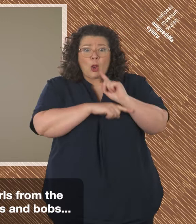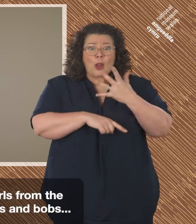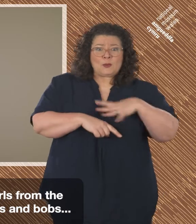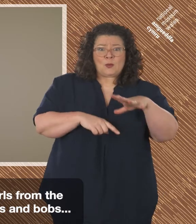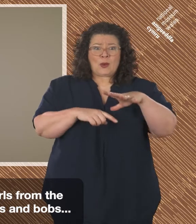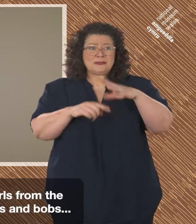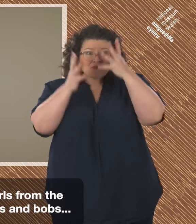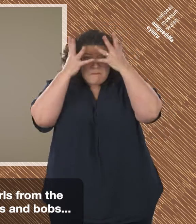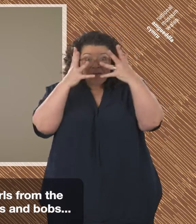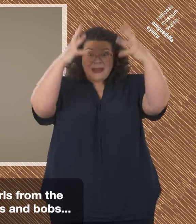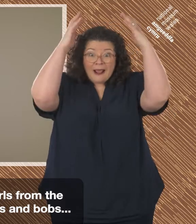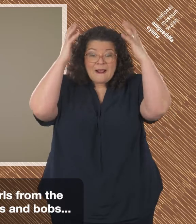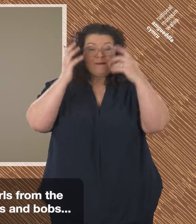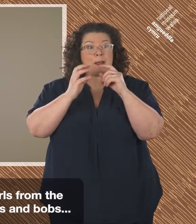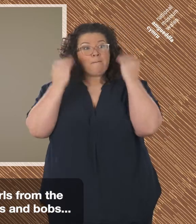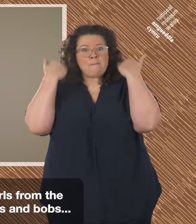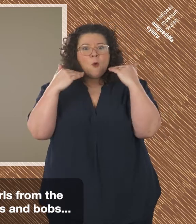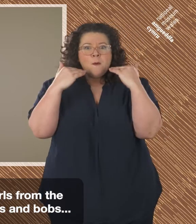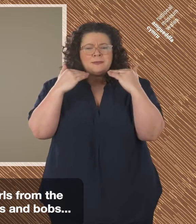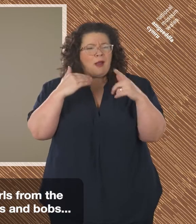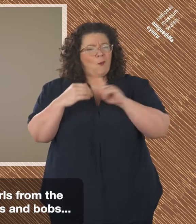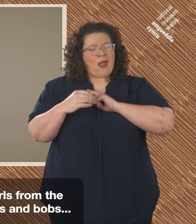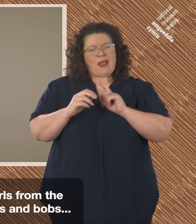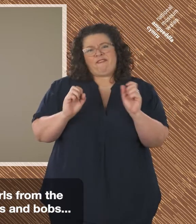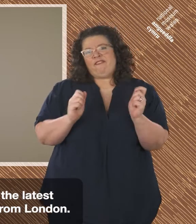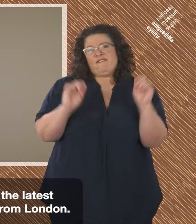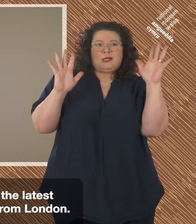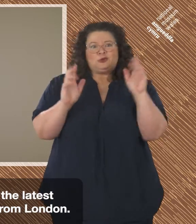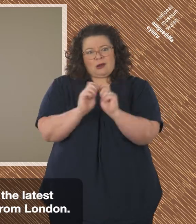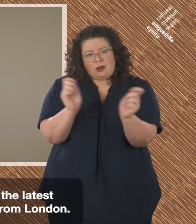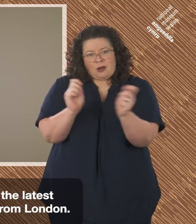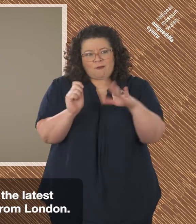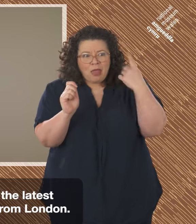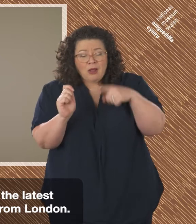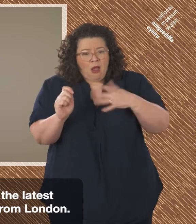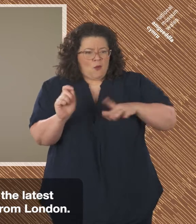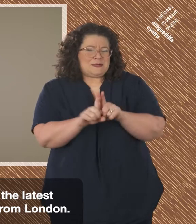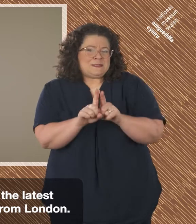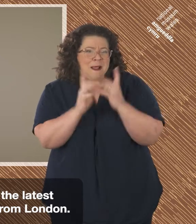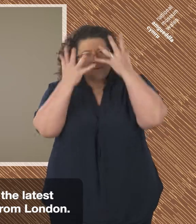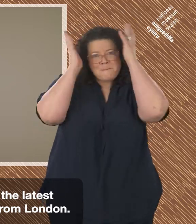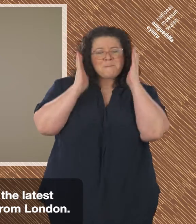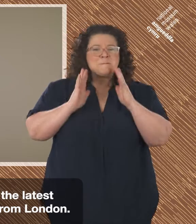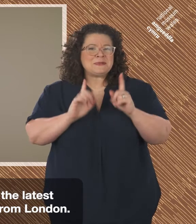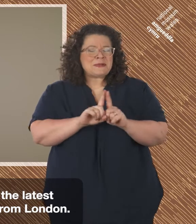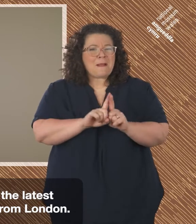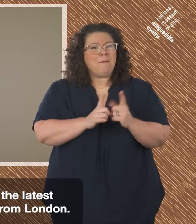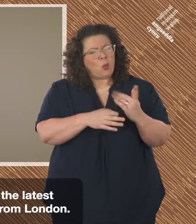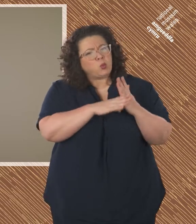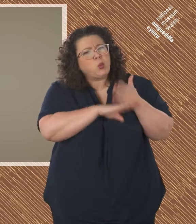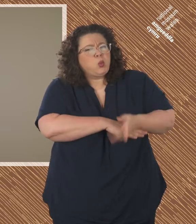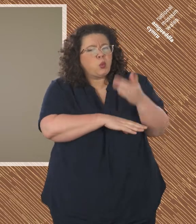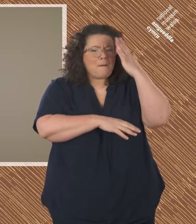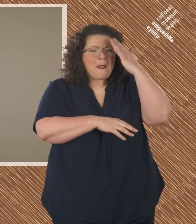hours because all the girls from the village want beehives and bobs after reading all the Lita's fashion magazines from